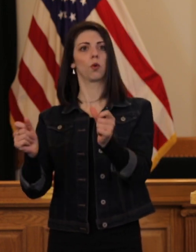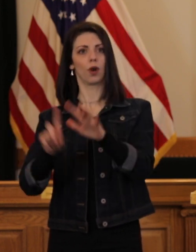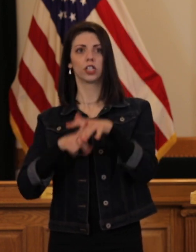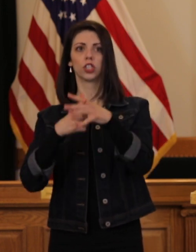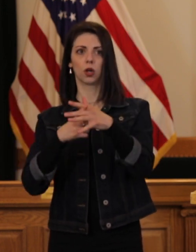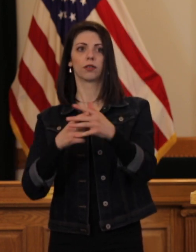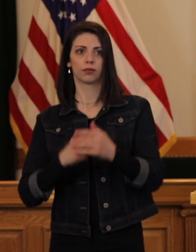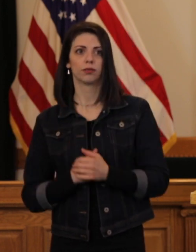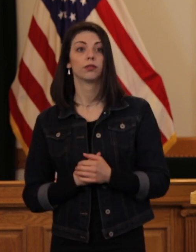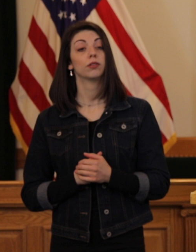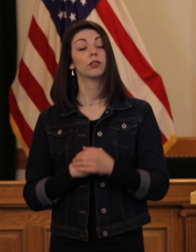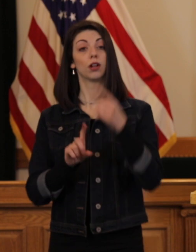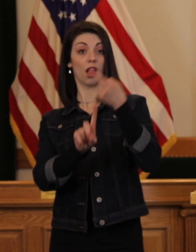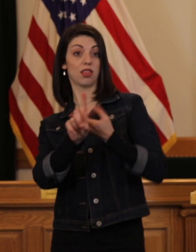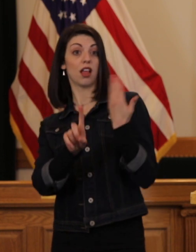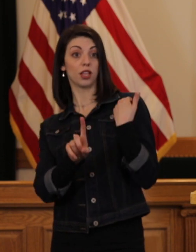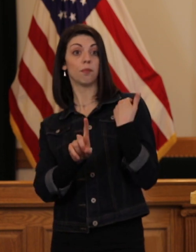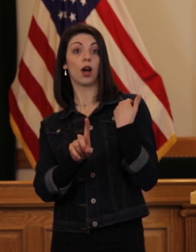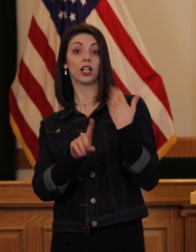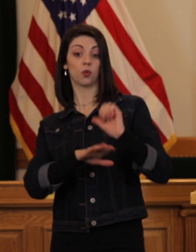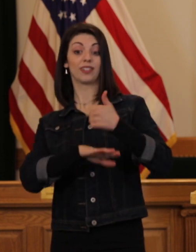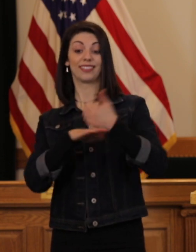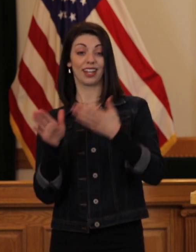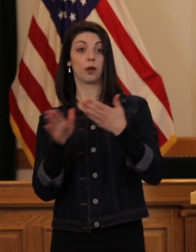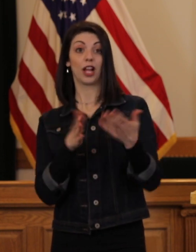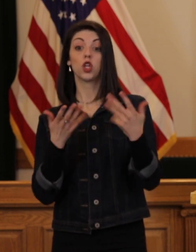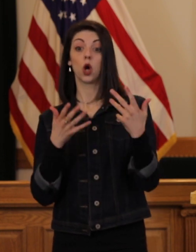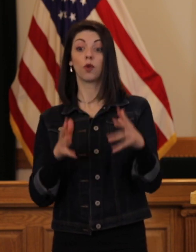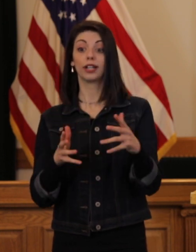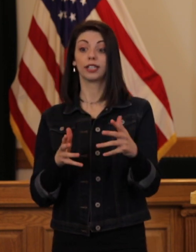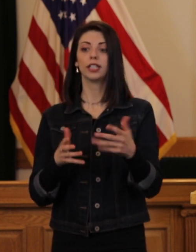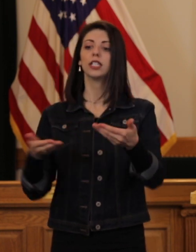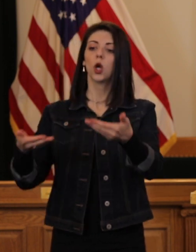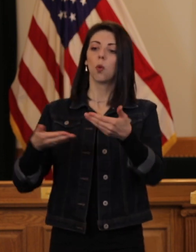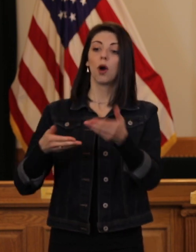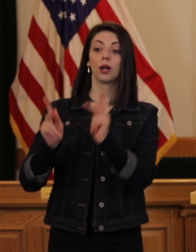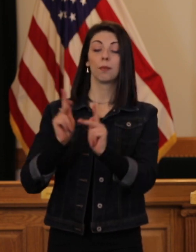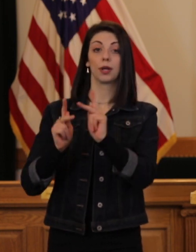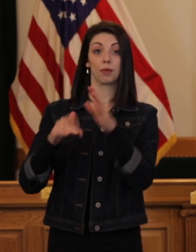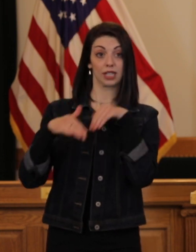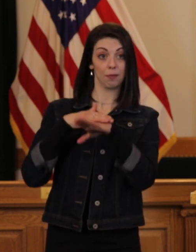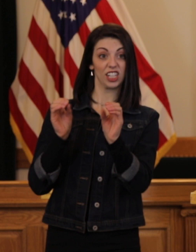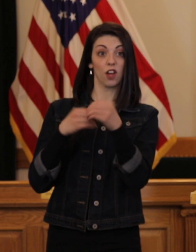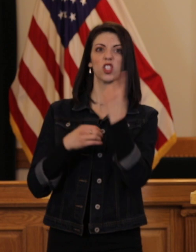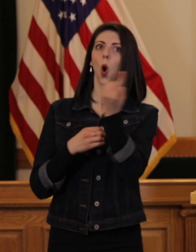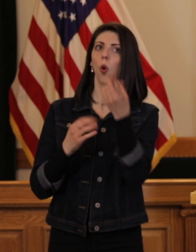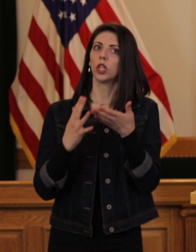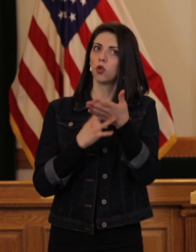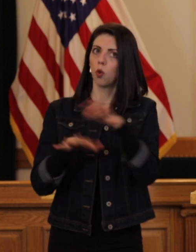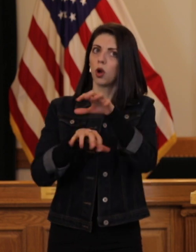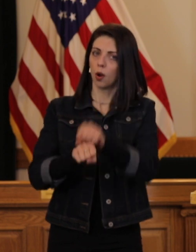pandemic. A month ago, we put forward a plan to welcome customers in our offices by appointment only and adhere to